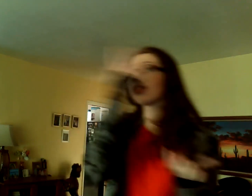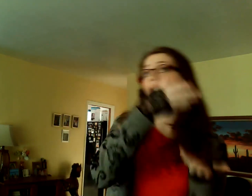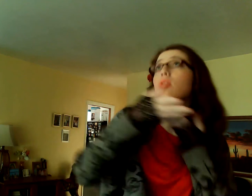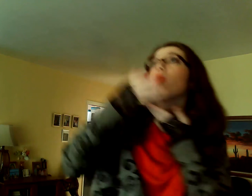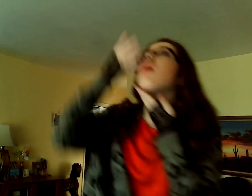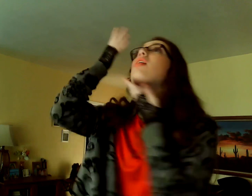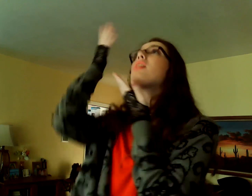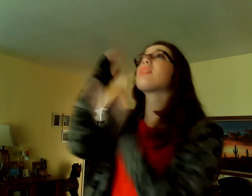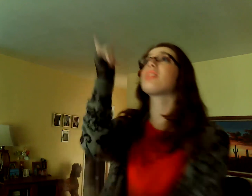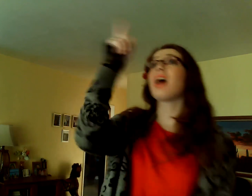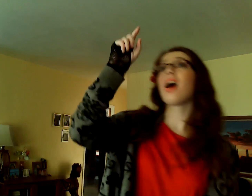I've been burned